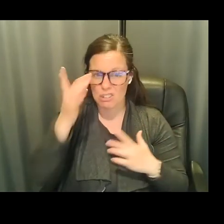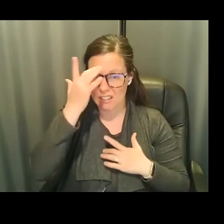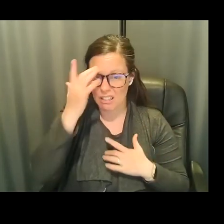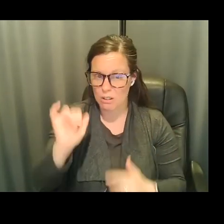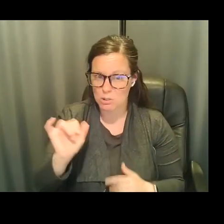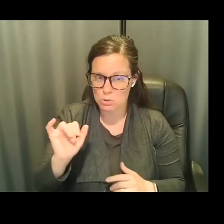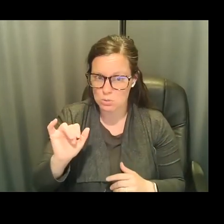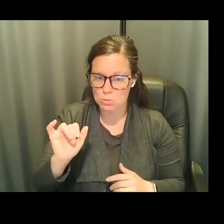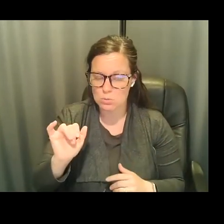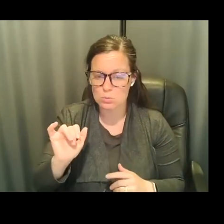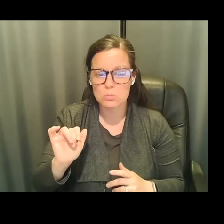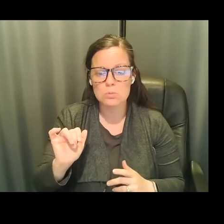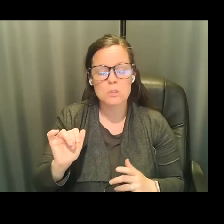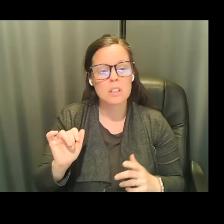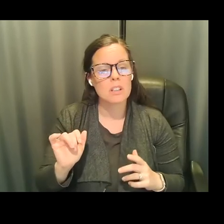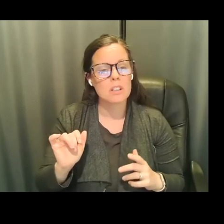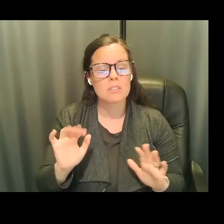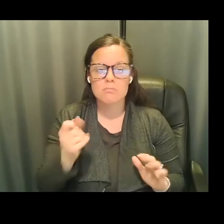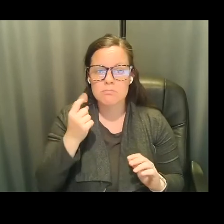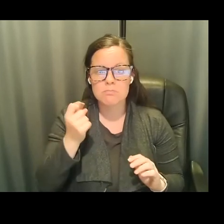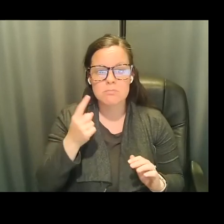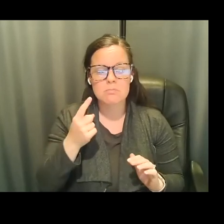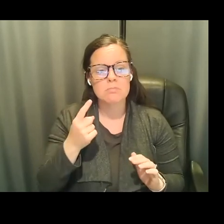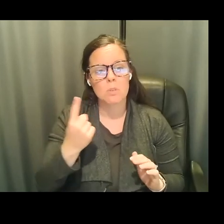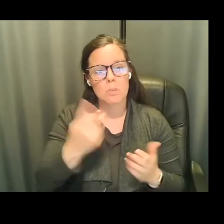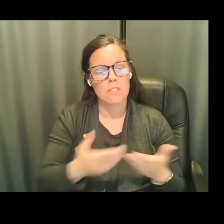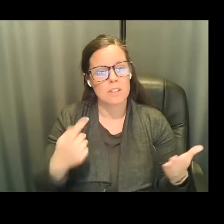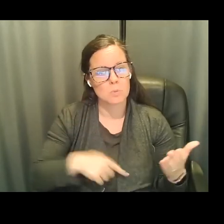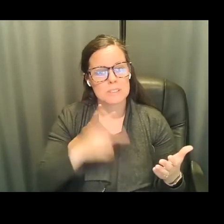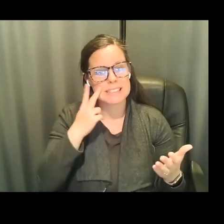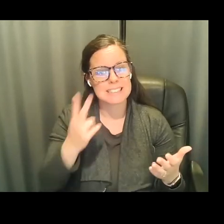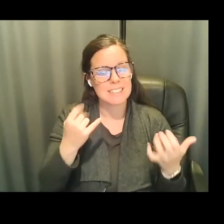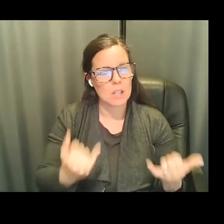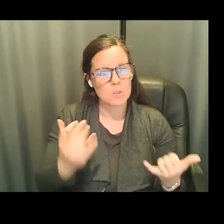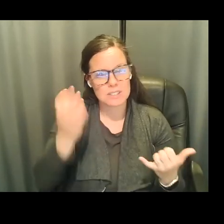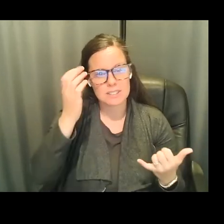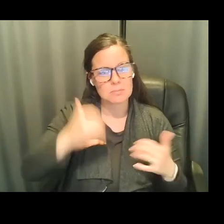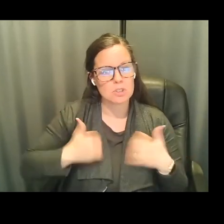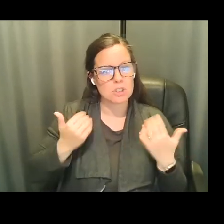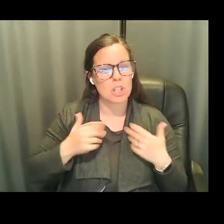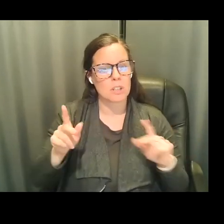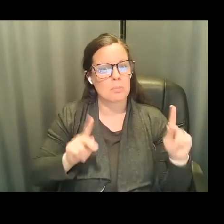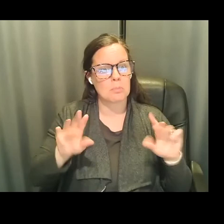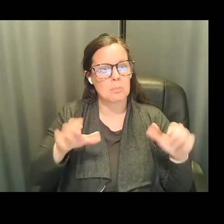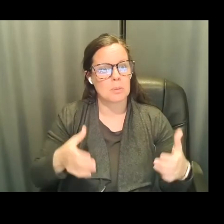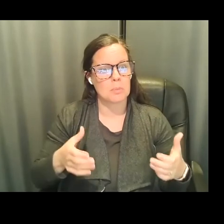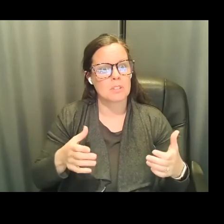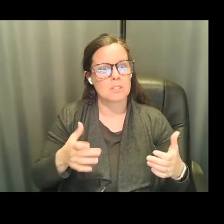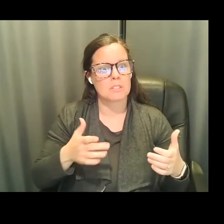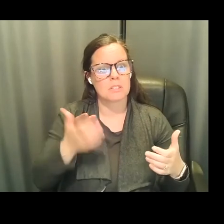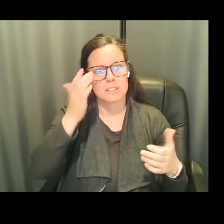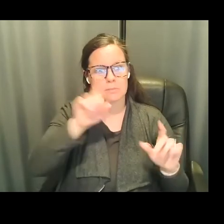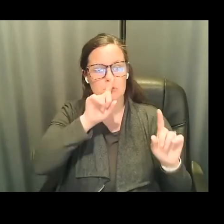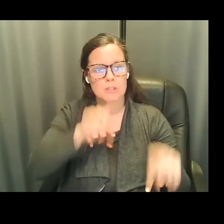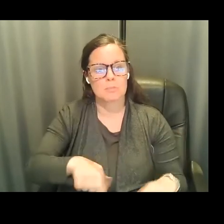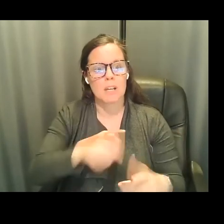And granted, one of the things we are seeing now is that it seems that the younger population seems to be responding to some of the treatment options